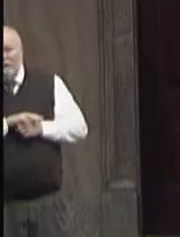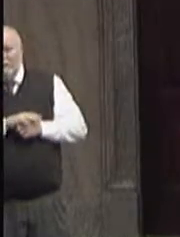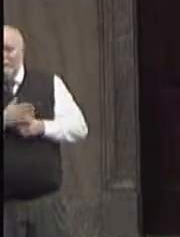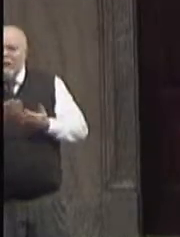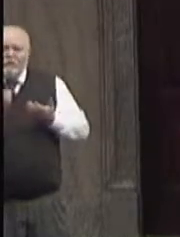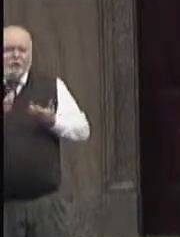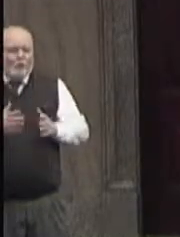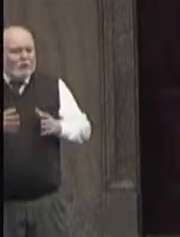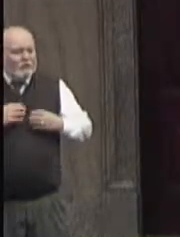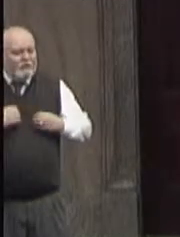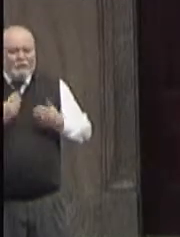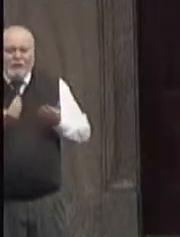new referrals. It's like as if I was calling 753 Nope. Nope, we don't want to take care of